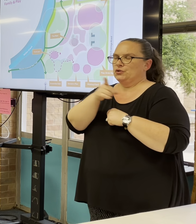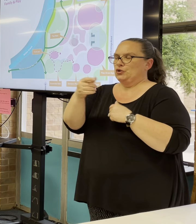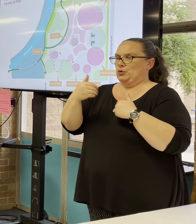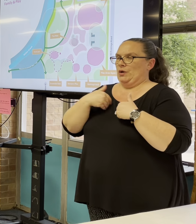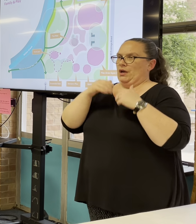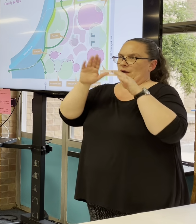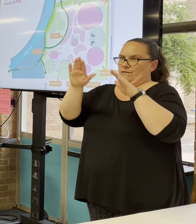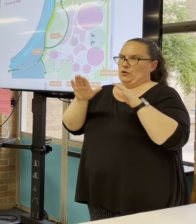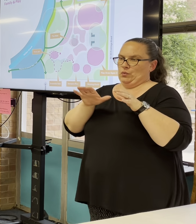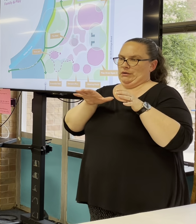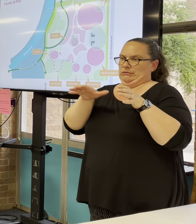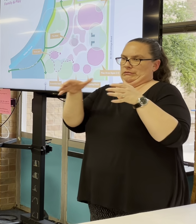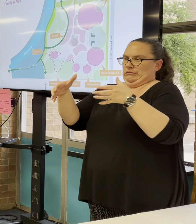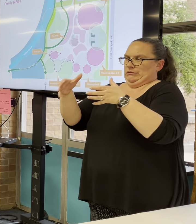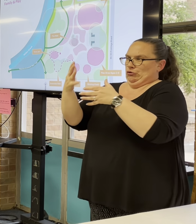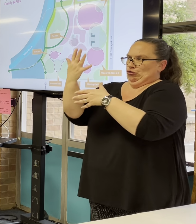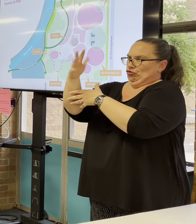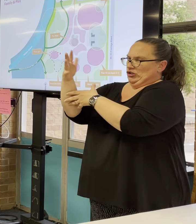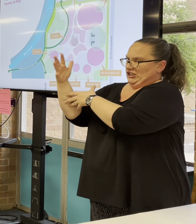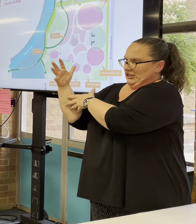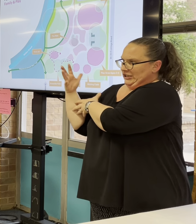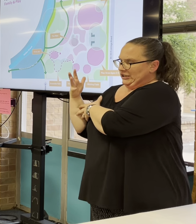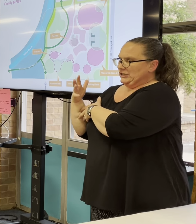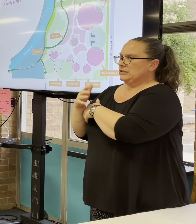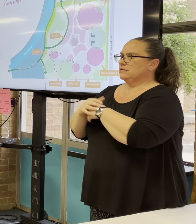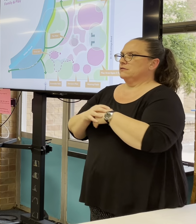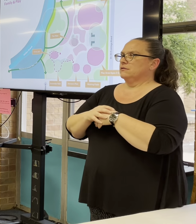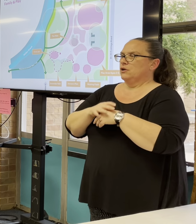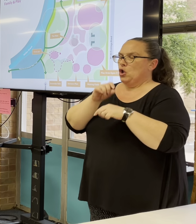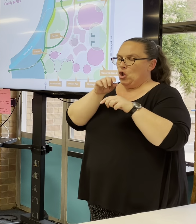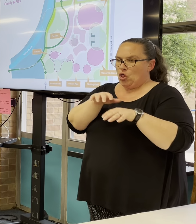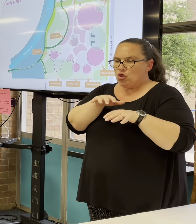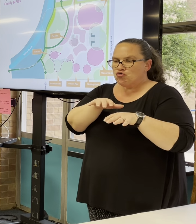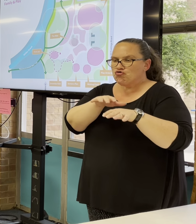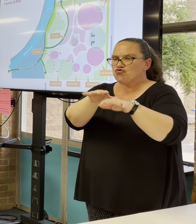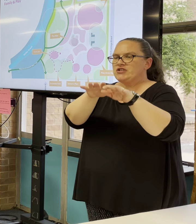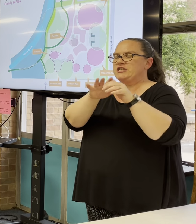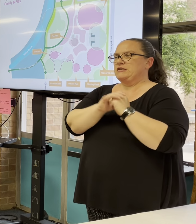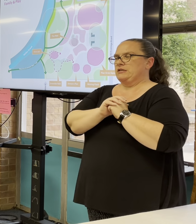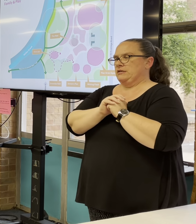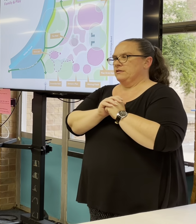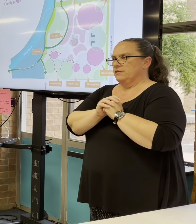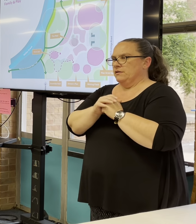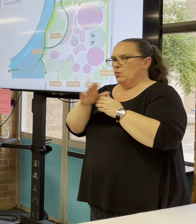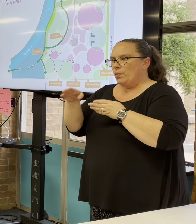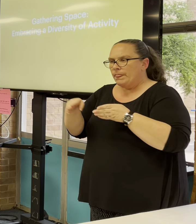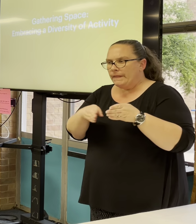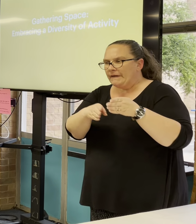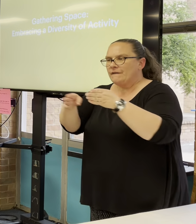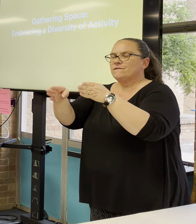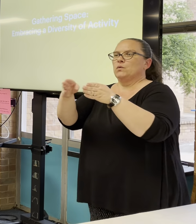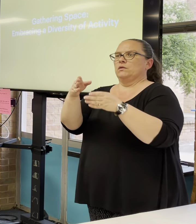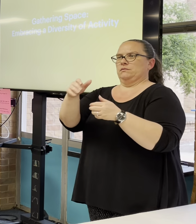great cluster of trees and then the creek landscape with the confluence created as a backdrop.